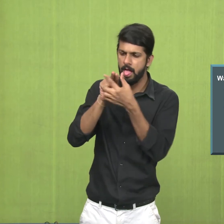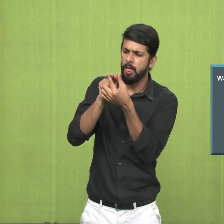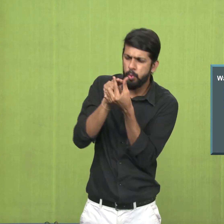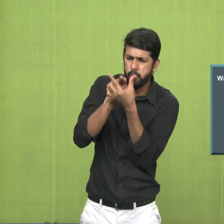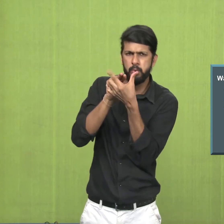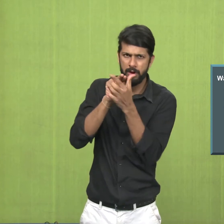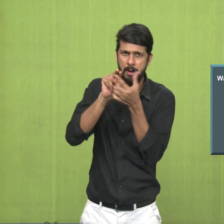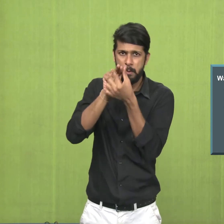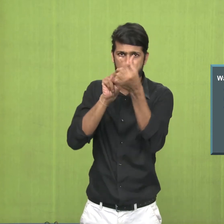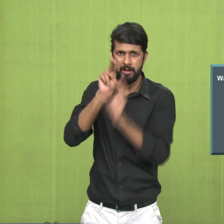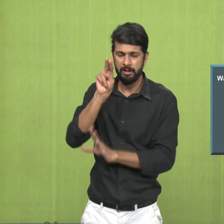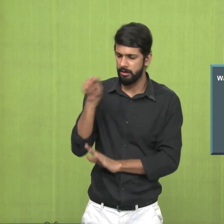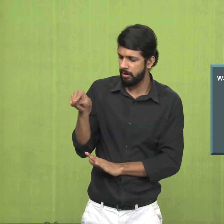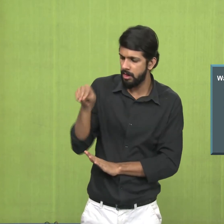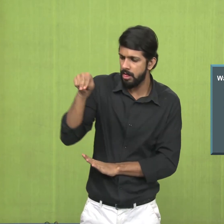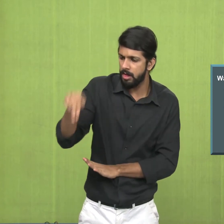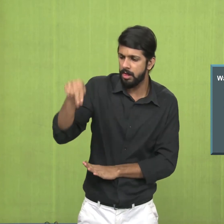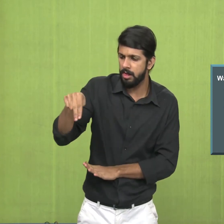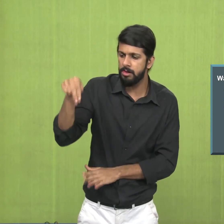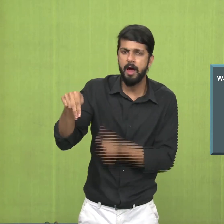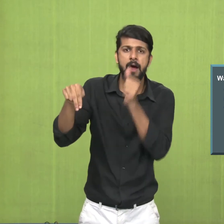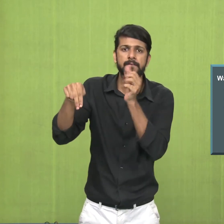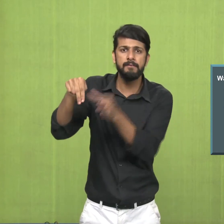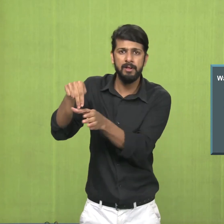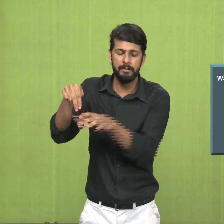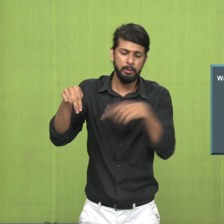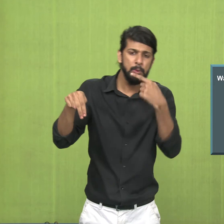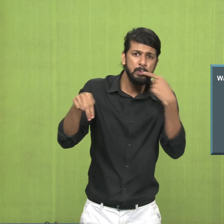will take the paint brush irrespective of the size,